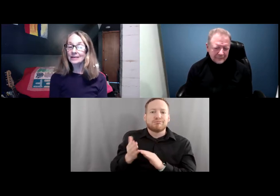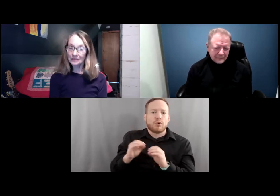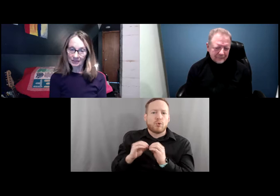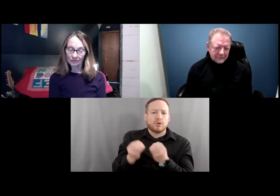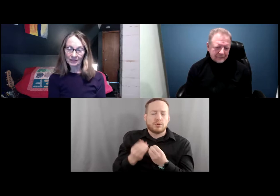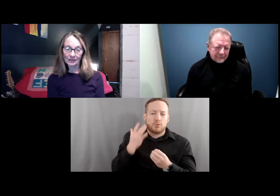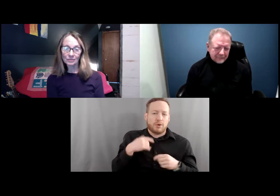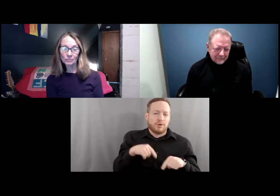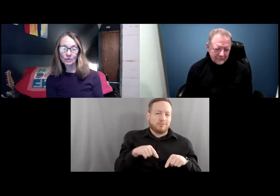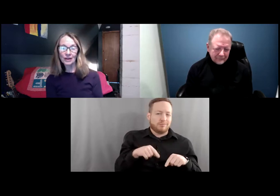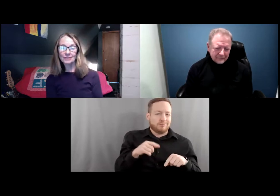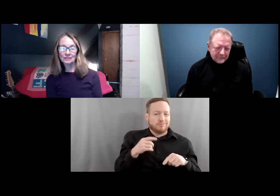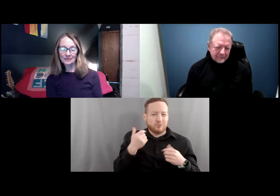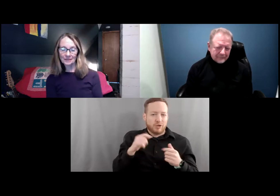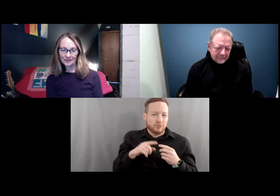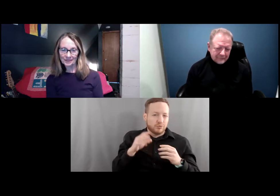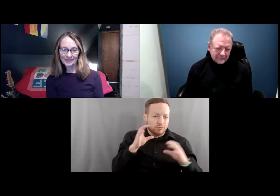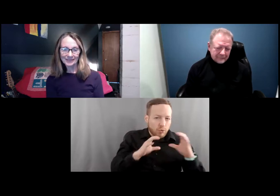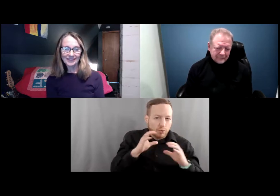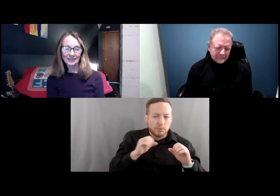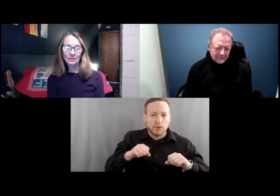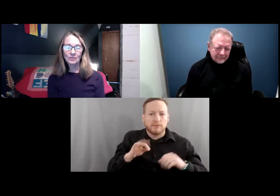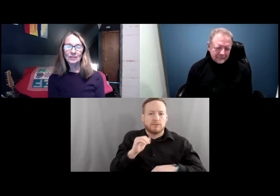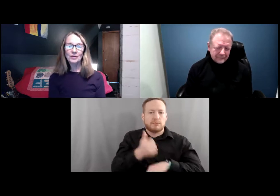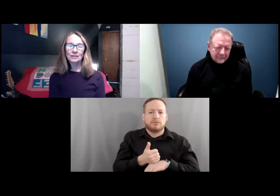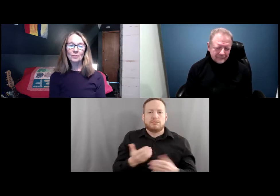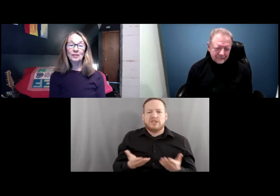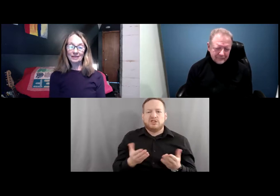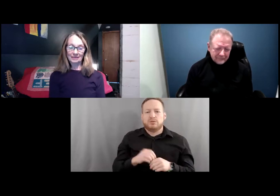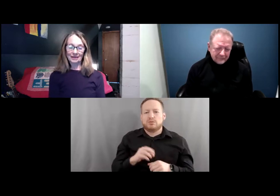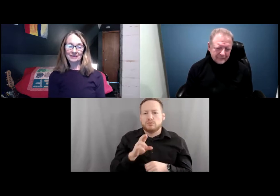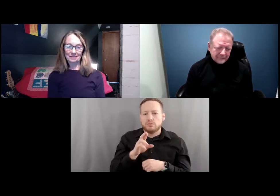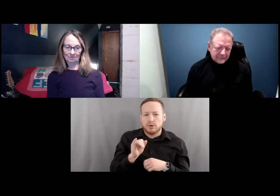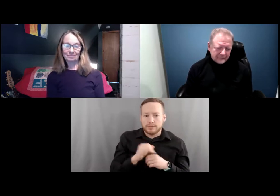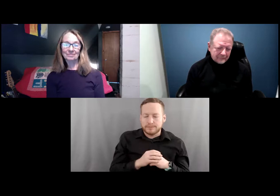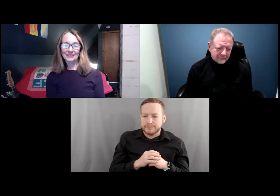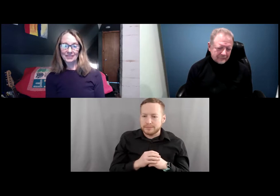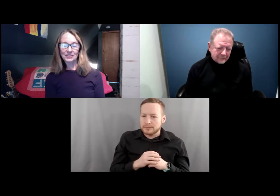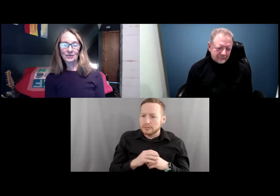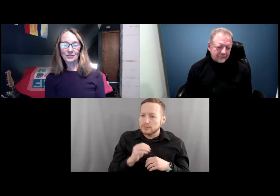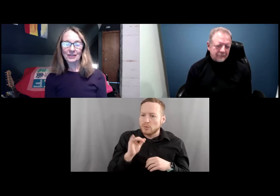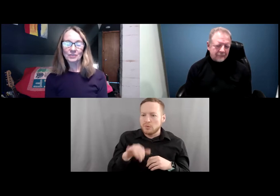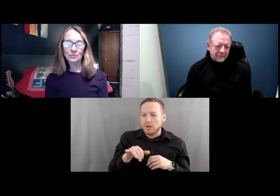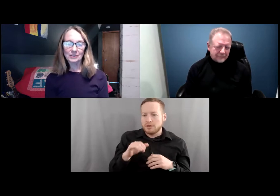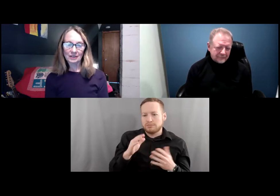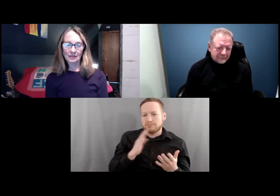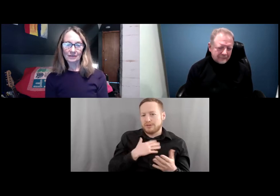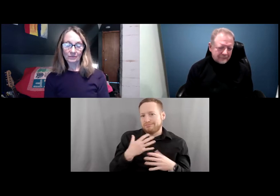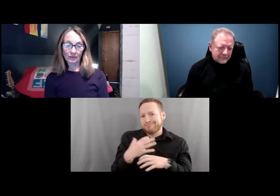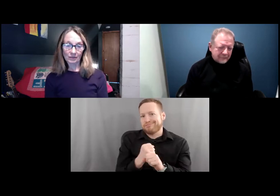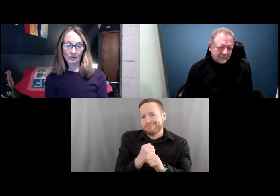like a Deaf Inc. here in Rhode Island. We really want to replicate that. So that's what